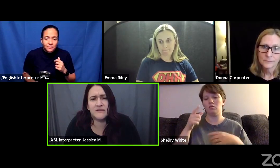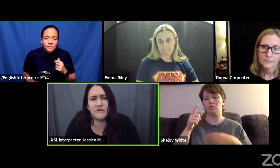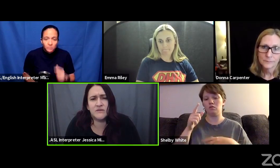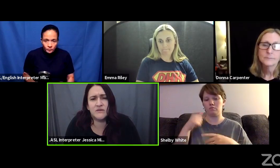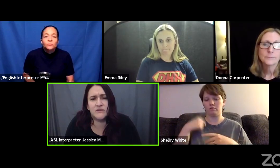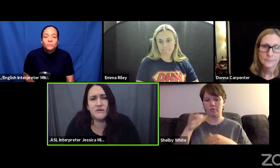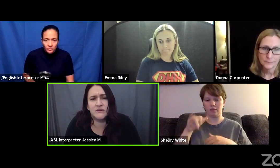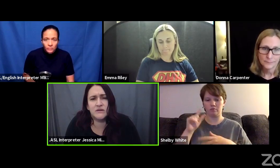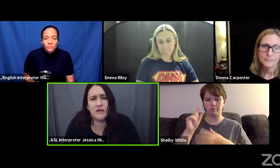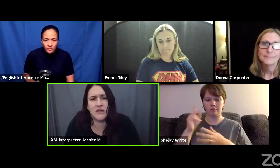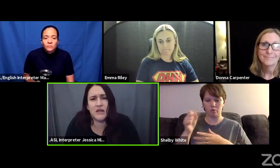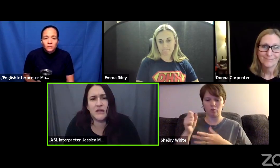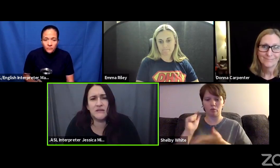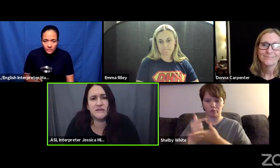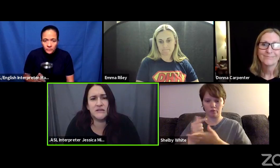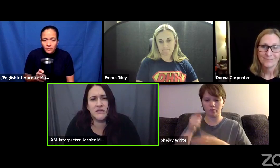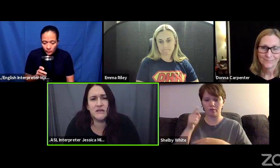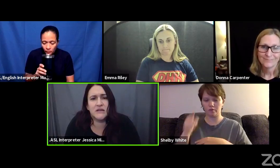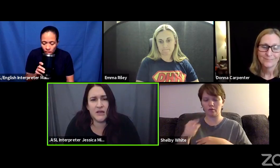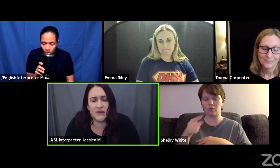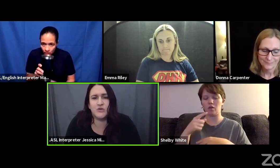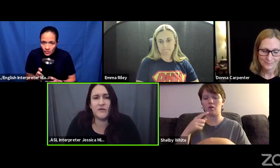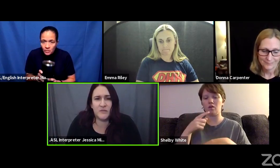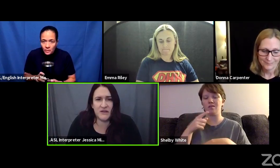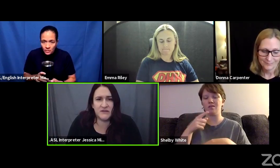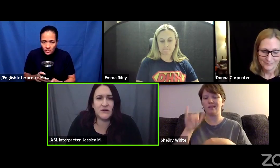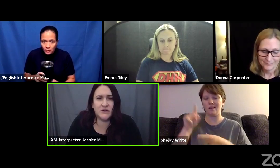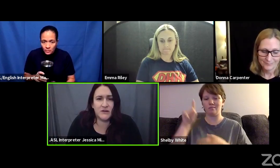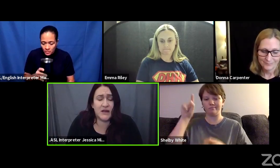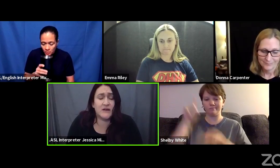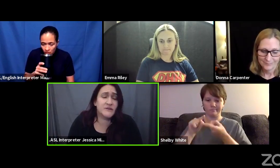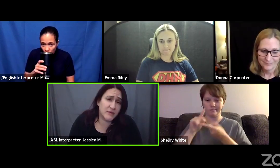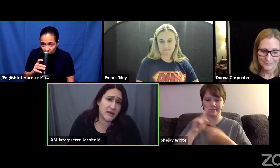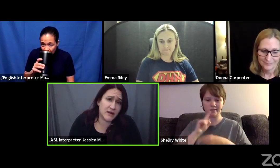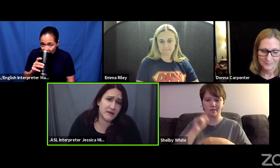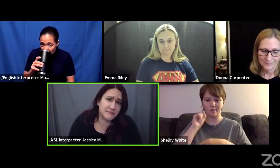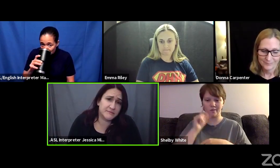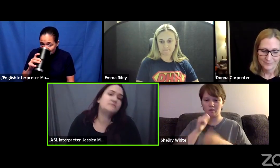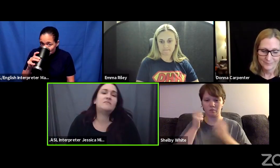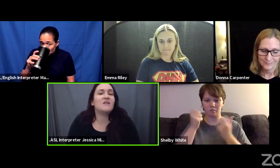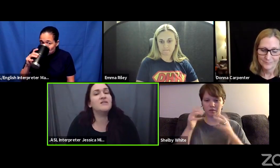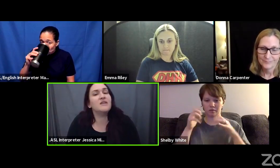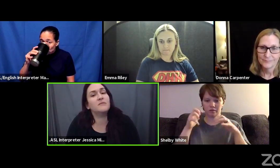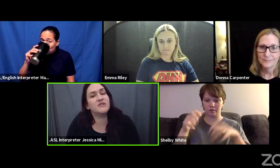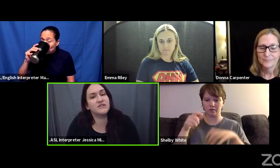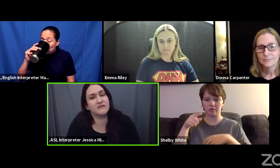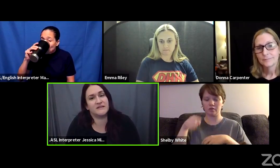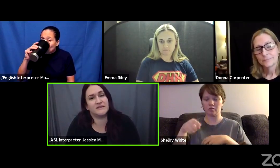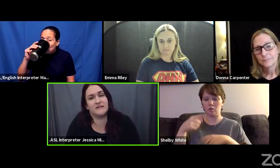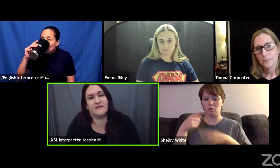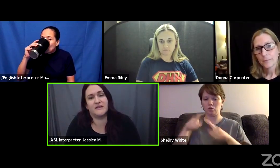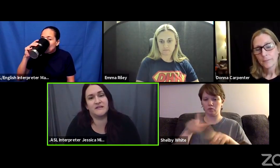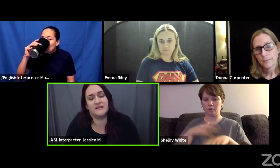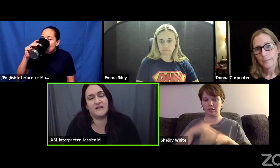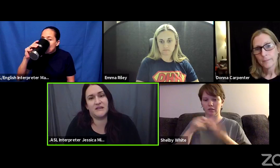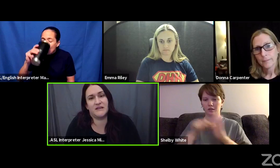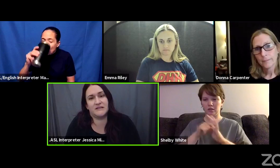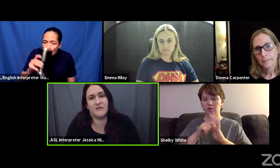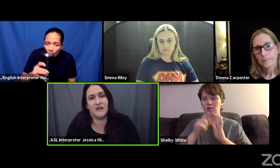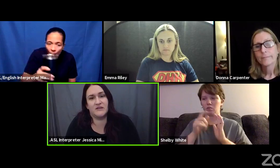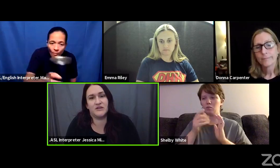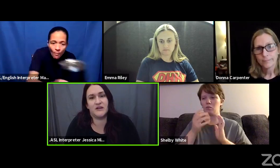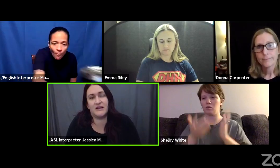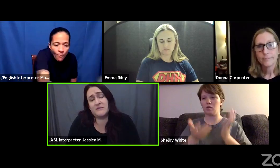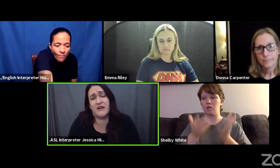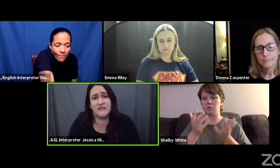Dunbar High School, Mhm. and I graduated from high school there. And there were much less deaf kids at that